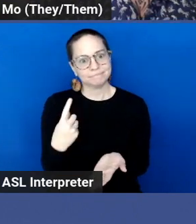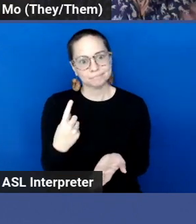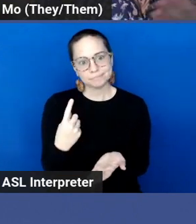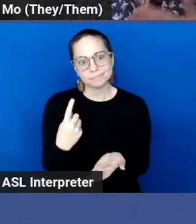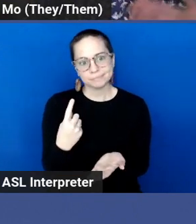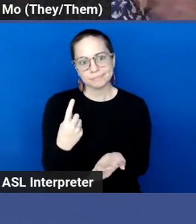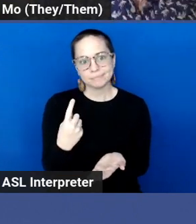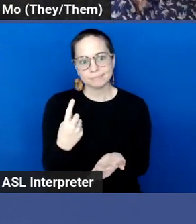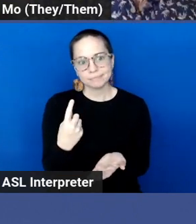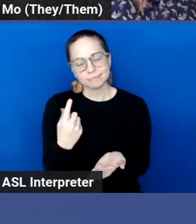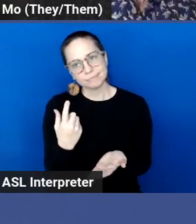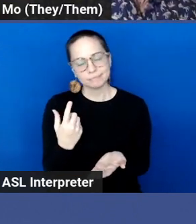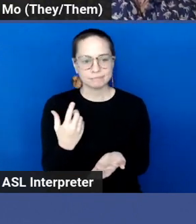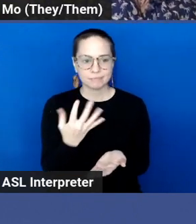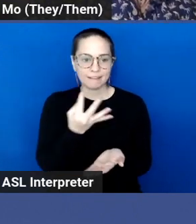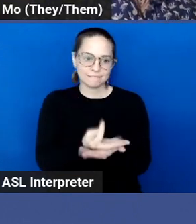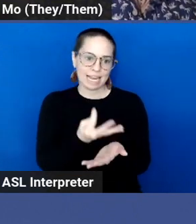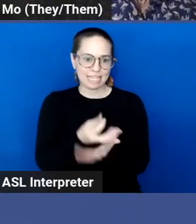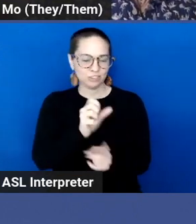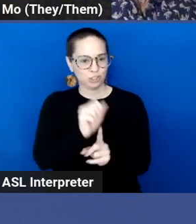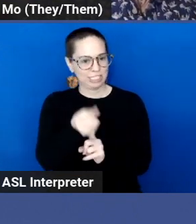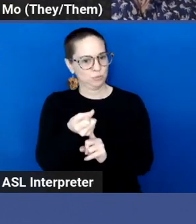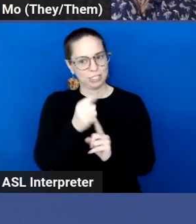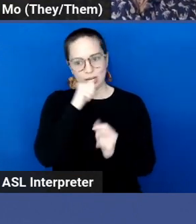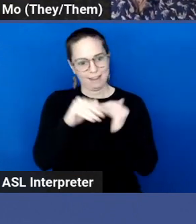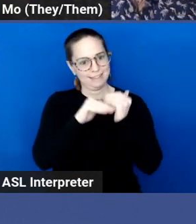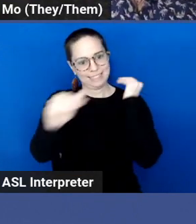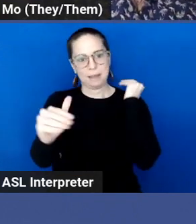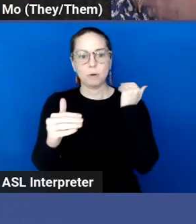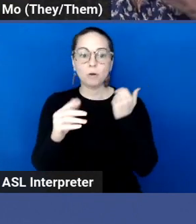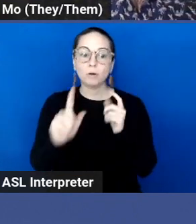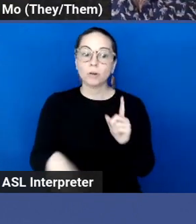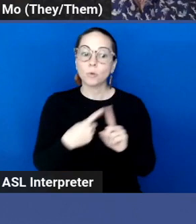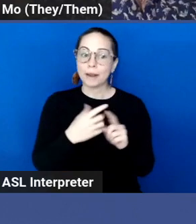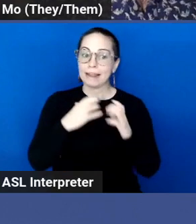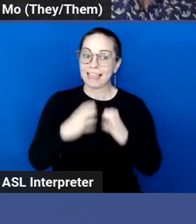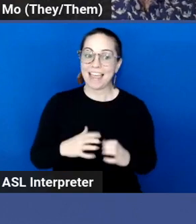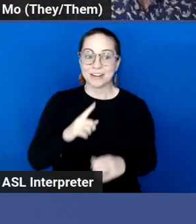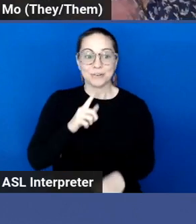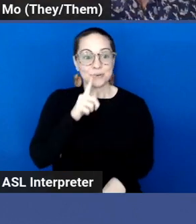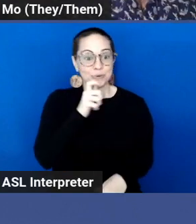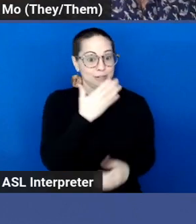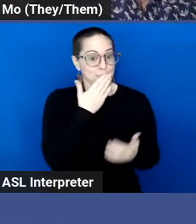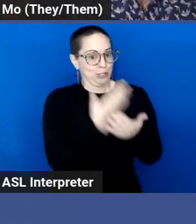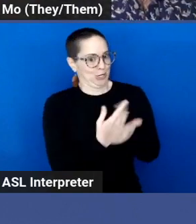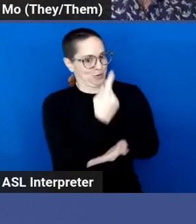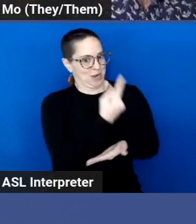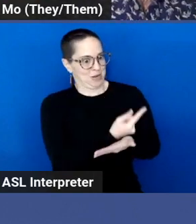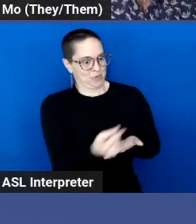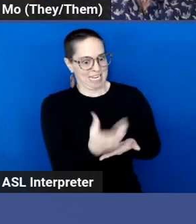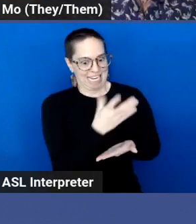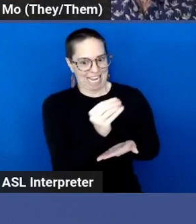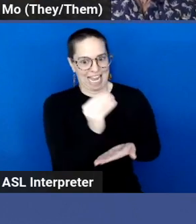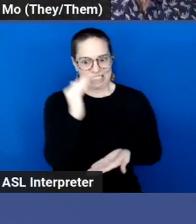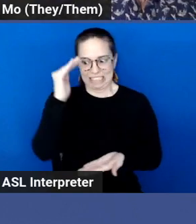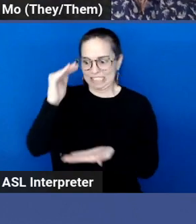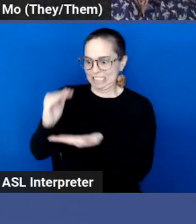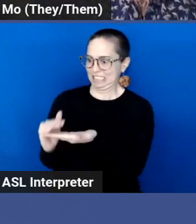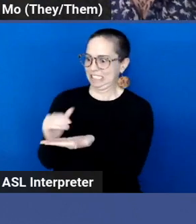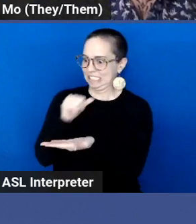are unstable financial situations when you have clients that are really good one week and not the greatest the next